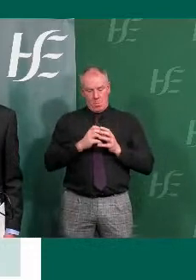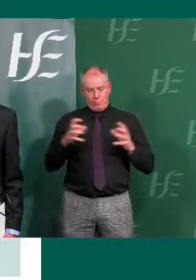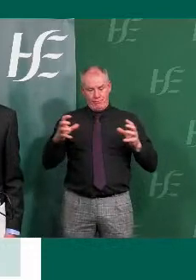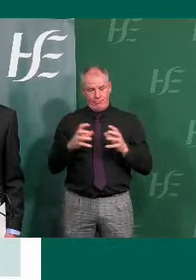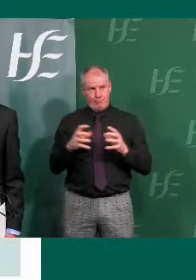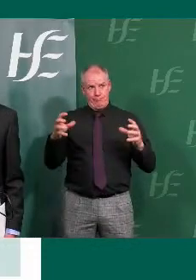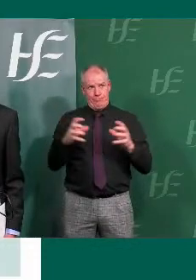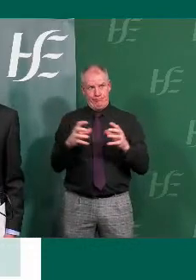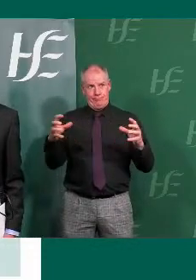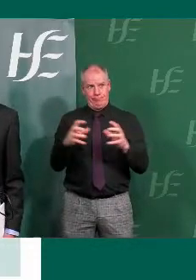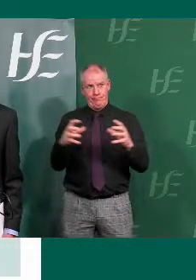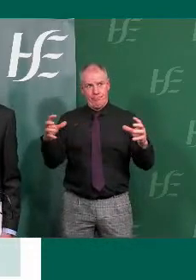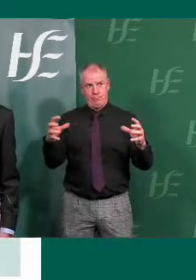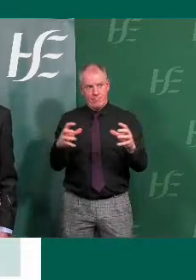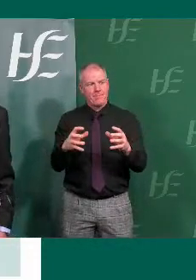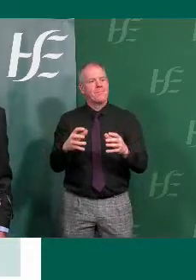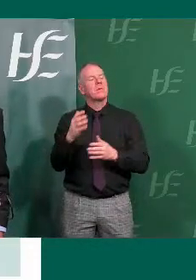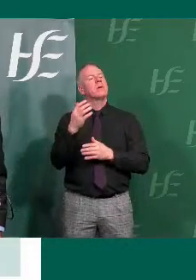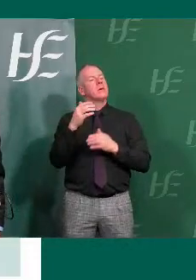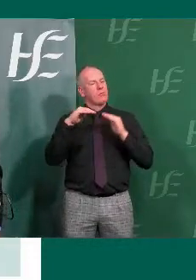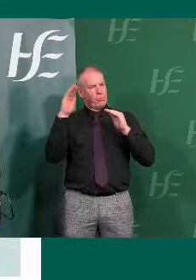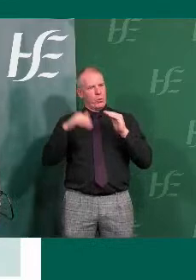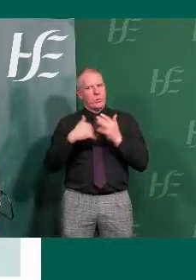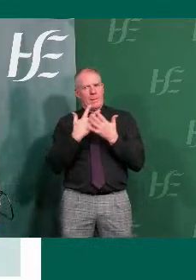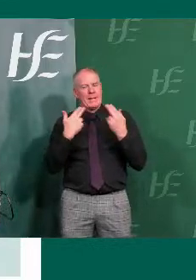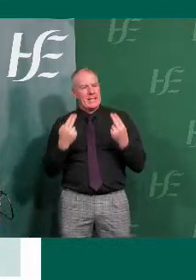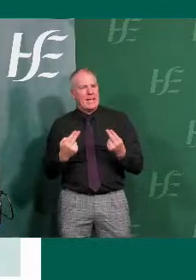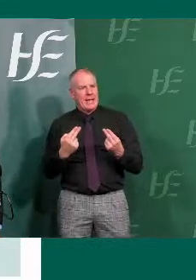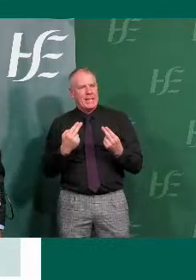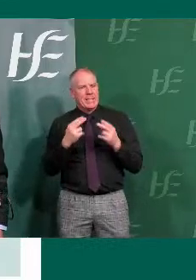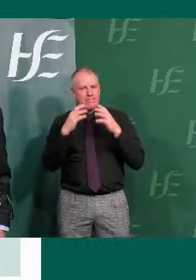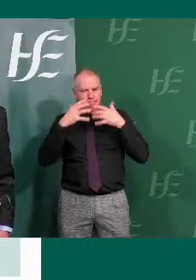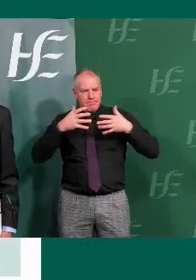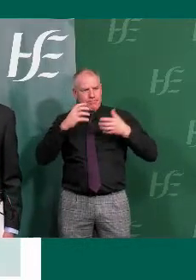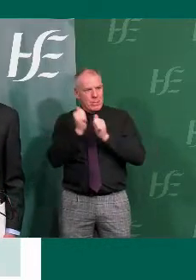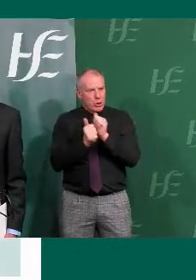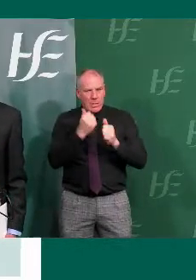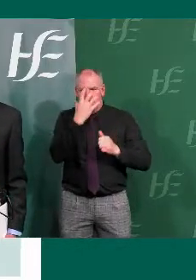proportion of patients requiring oxygen therapy, mechanical ventilation, admission to